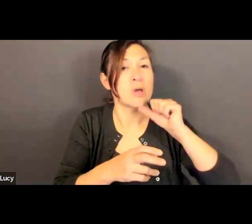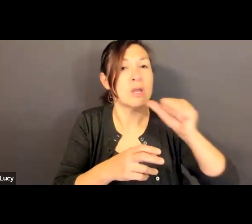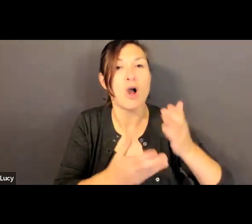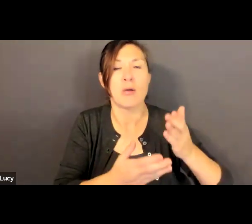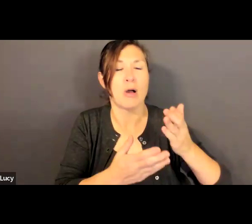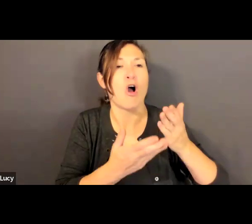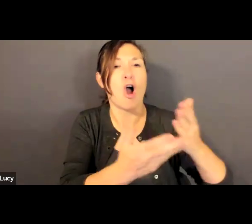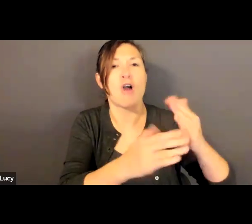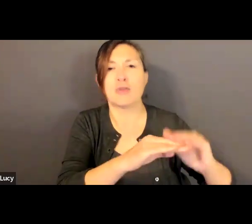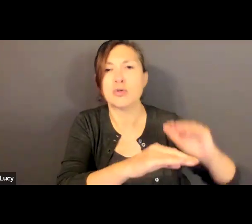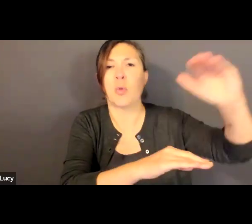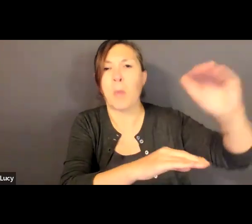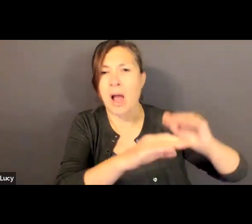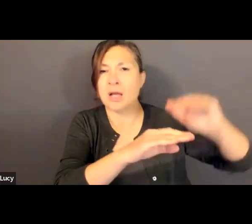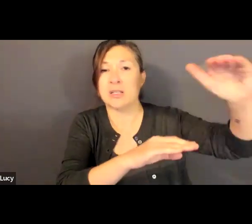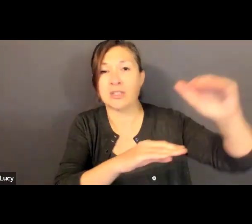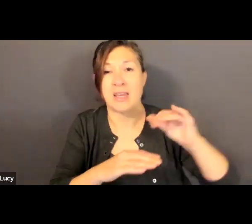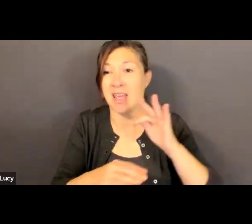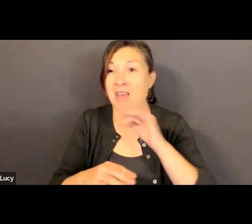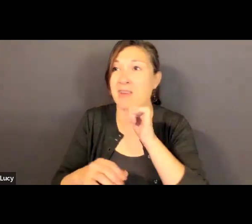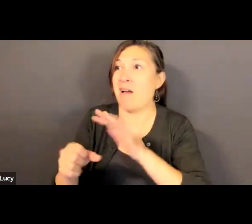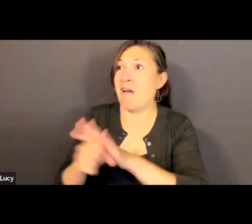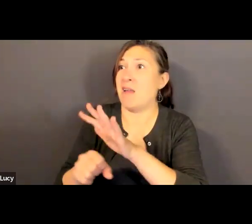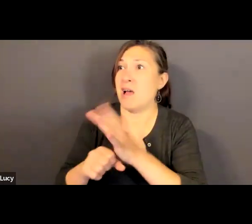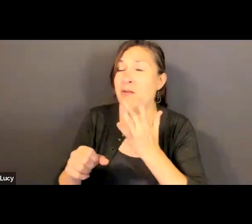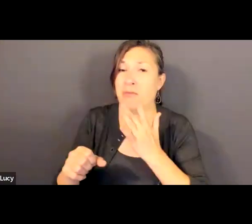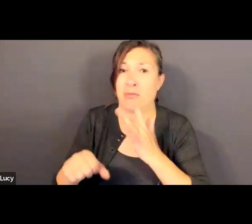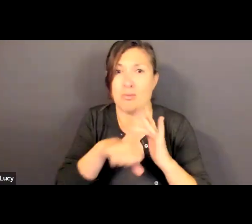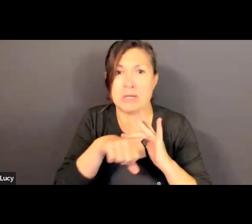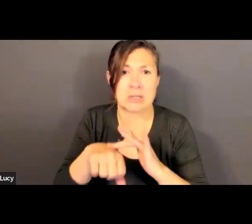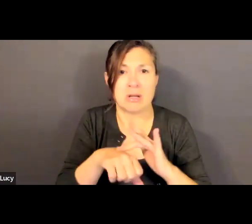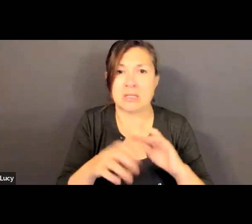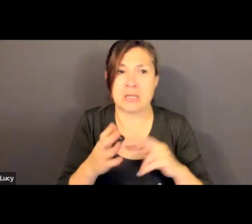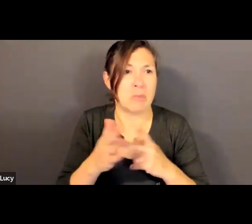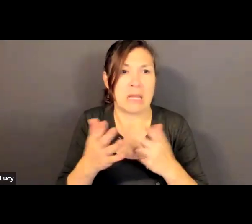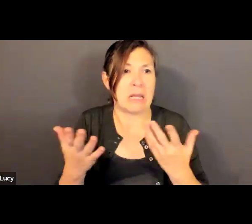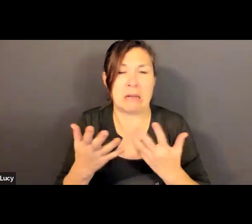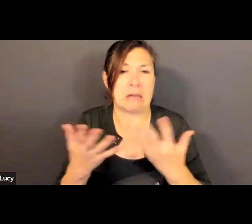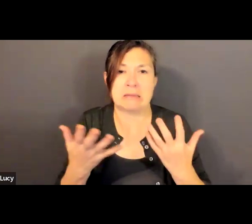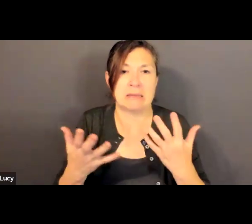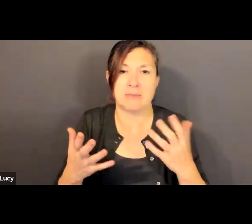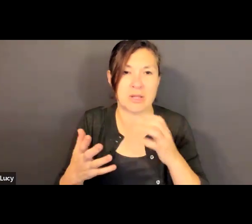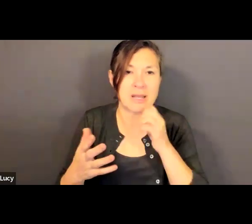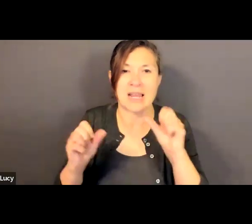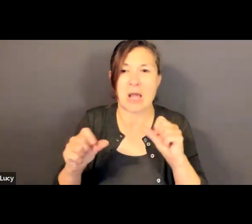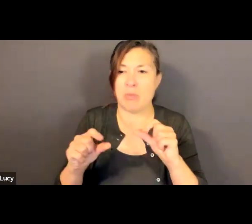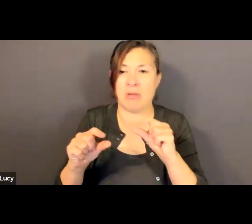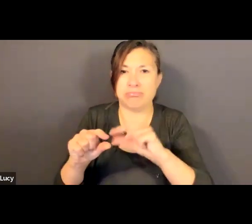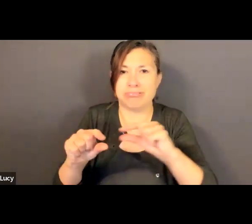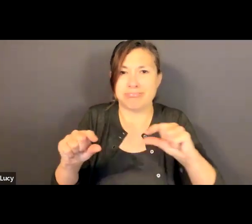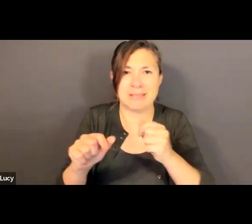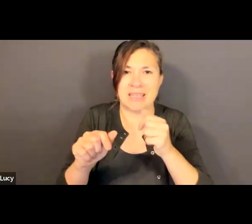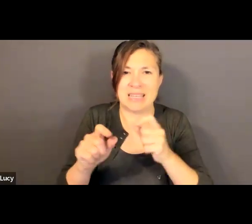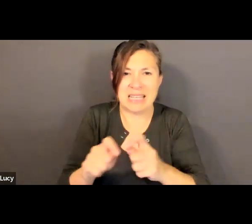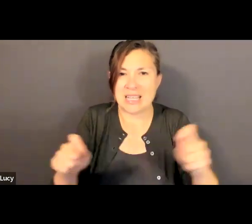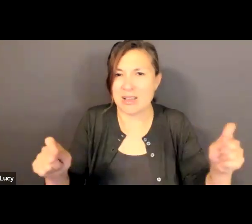then we don't have enough resource and it's stretched too thin across too many things. So I think there's lots of things